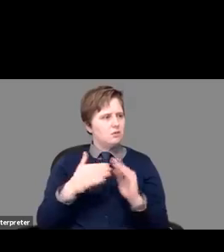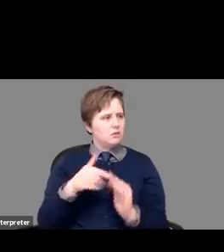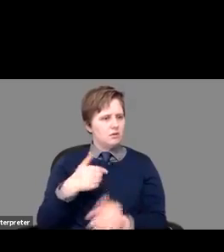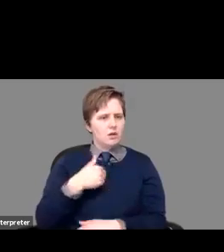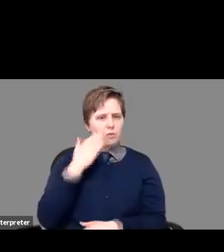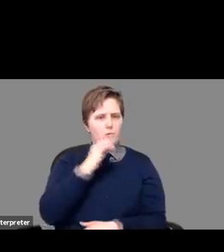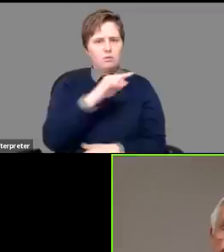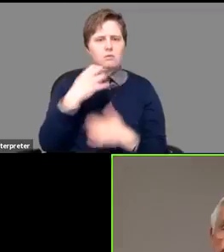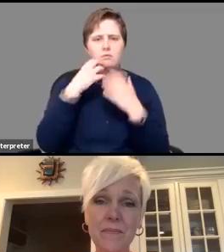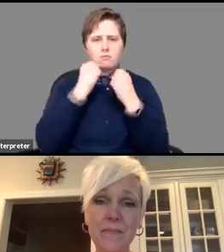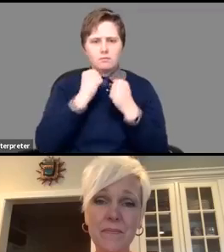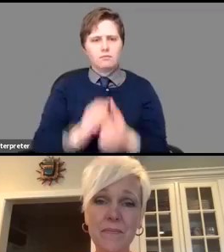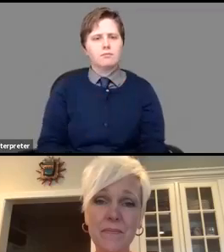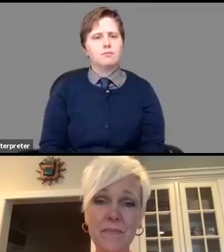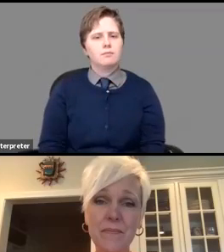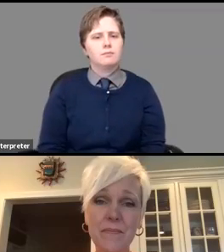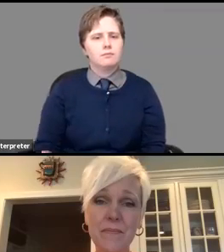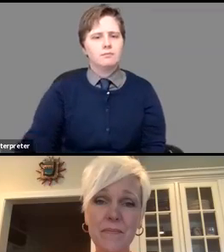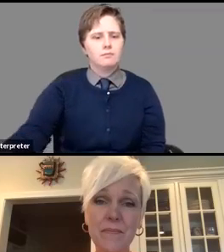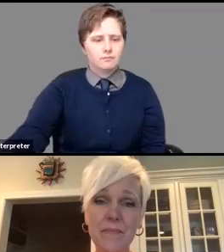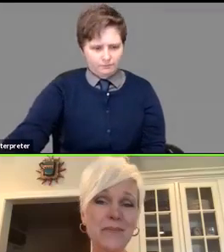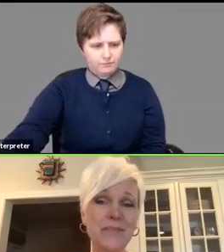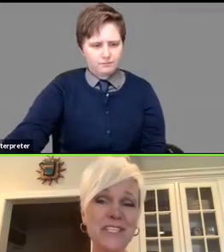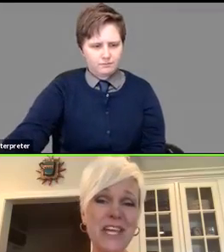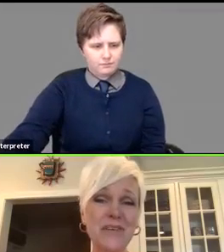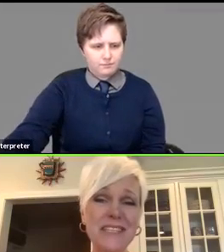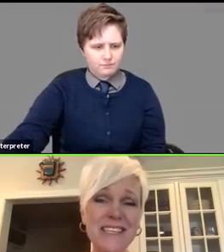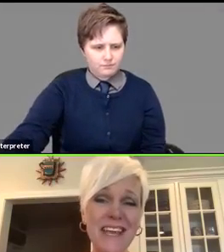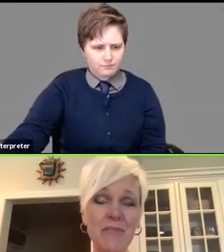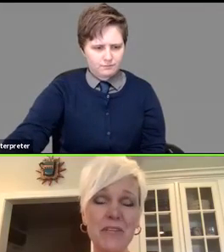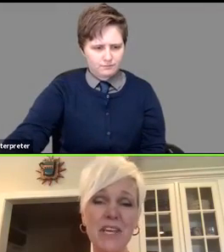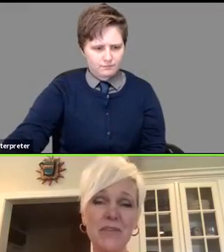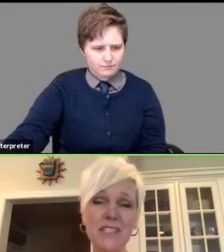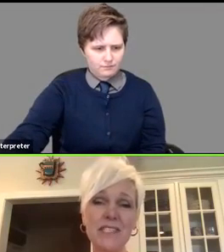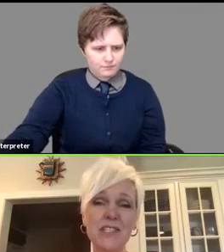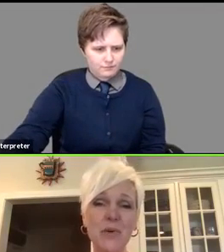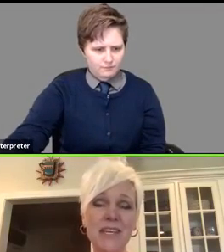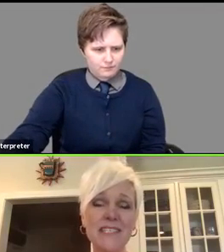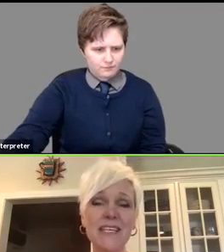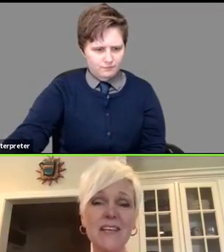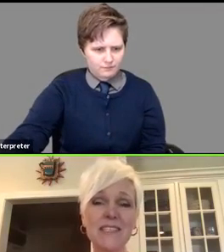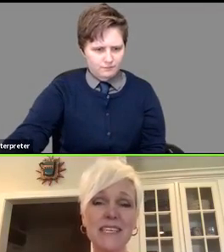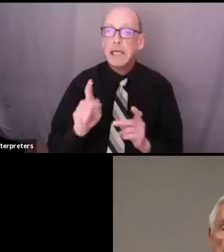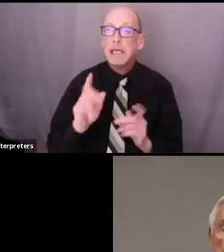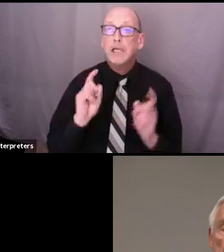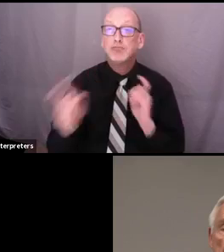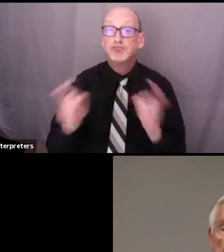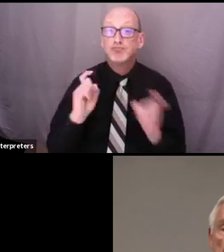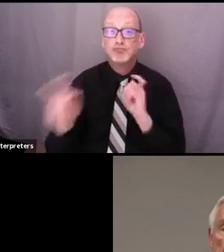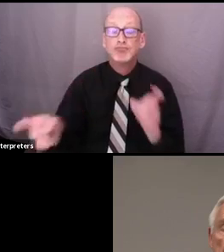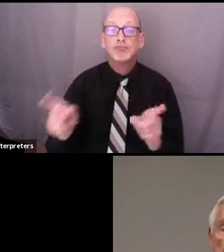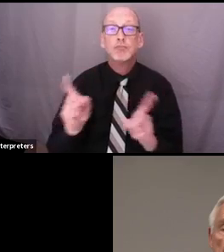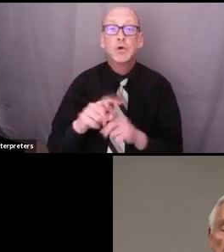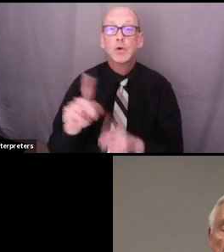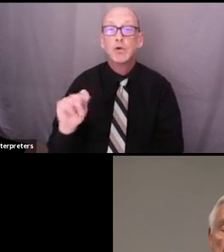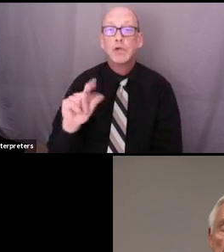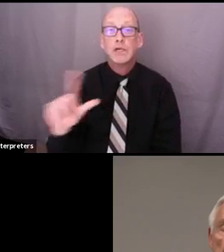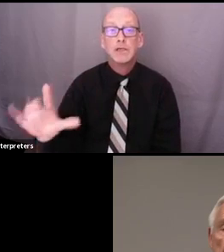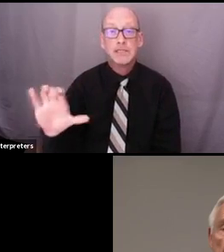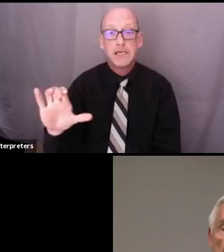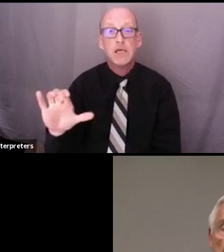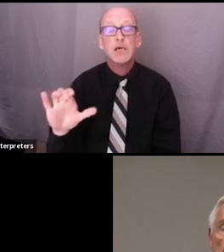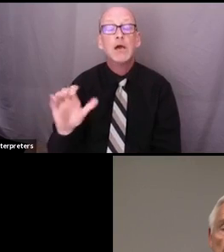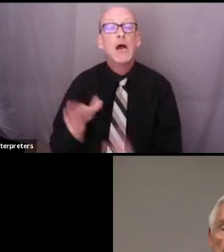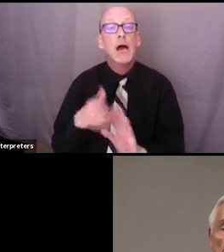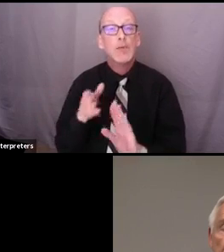care. People are certainly generous and have been generous to Donate TLC. Again, they are still operating.